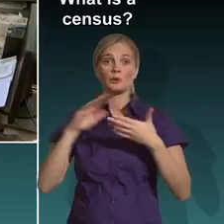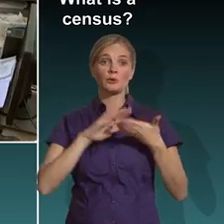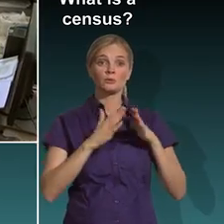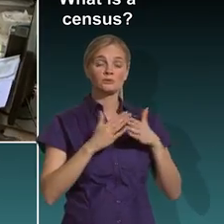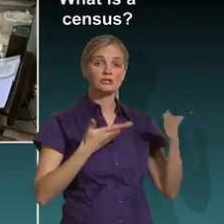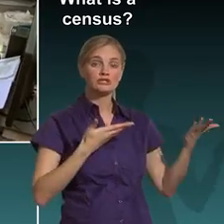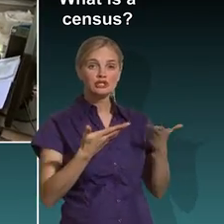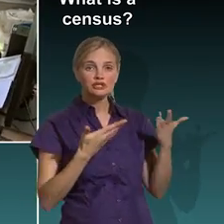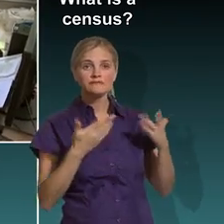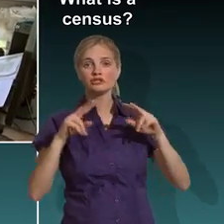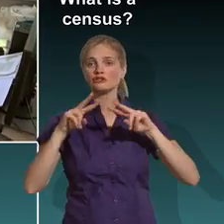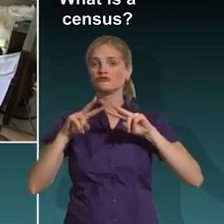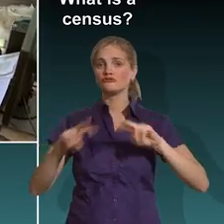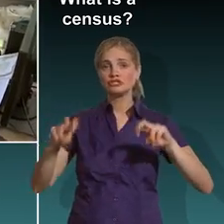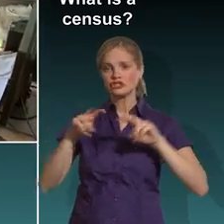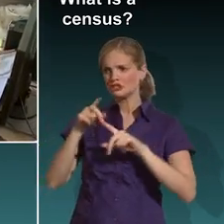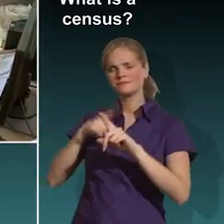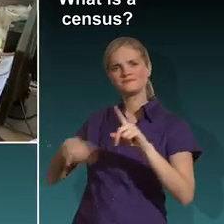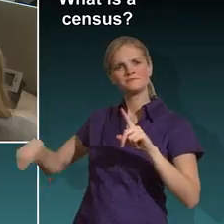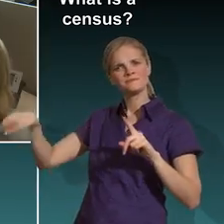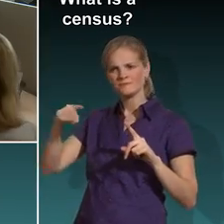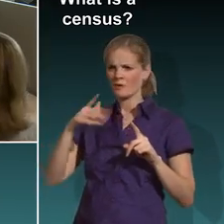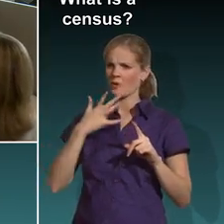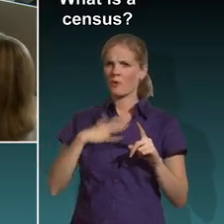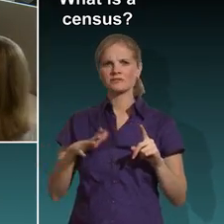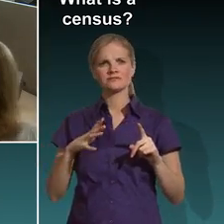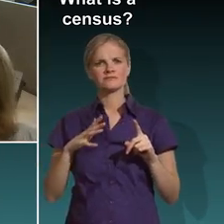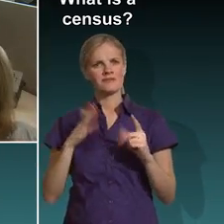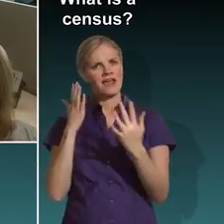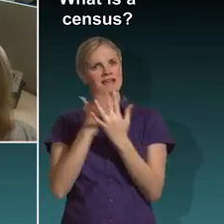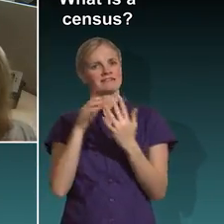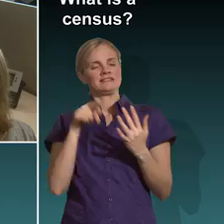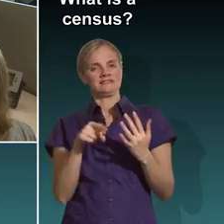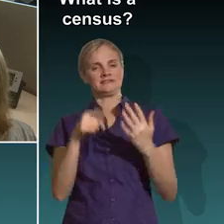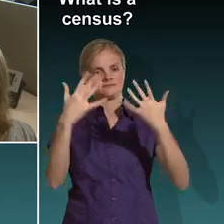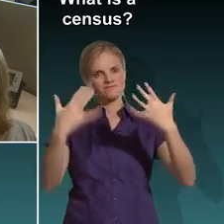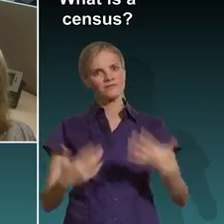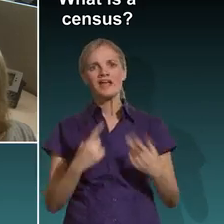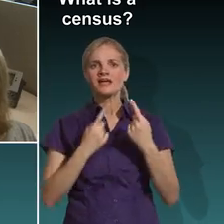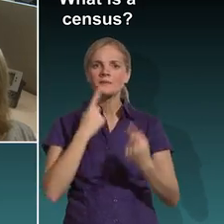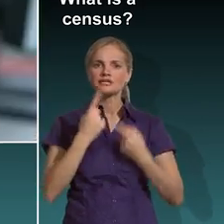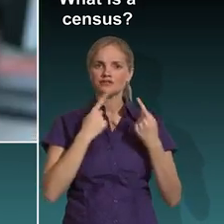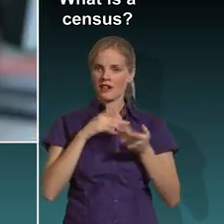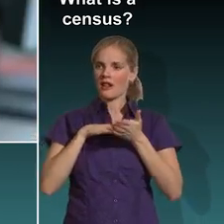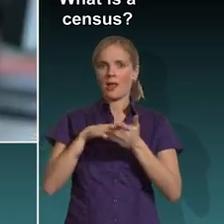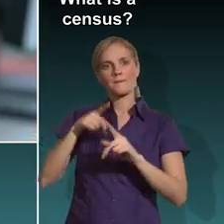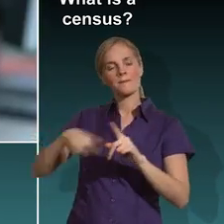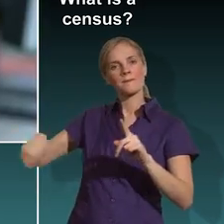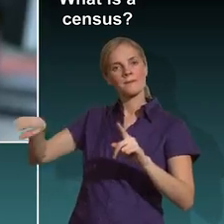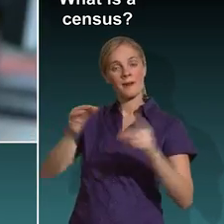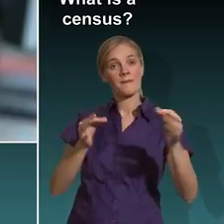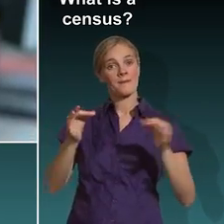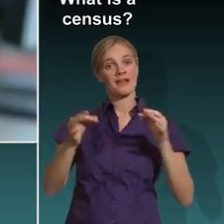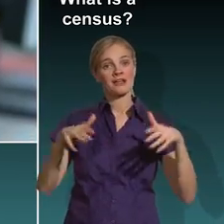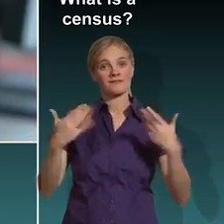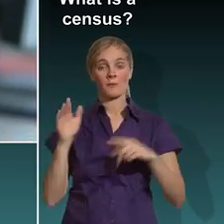An example could be government agencies, or community services, or researchers, who can access the